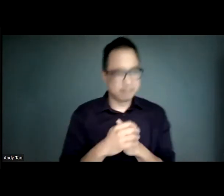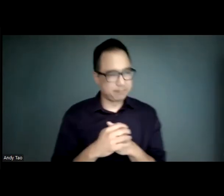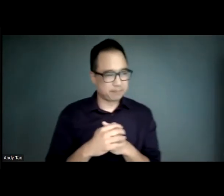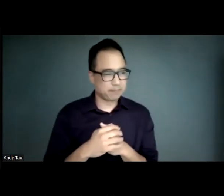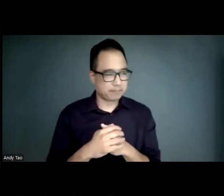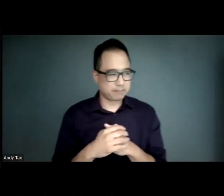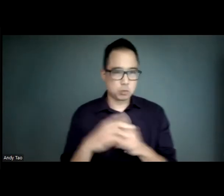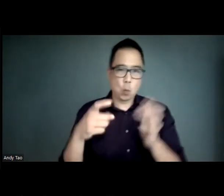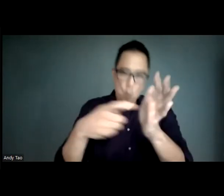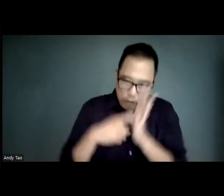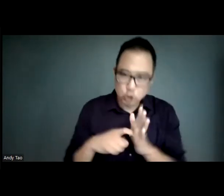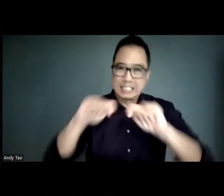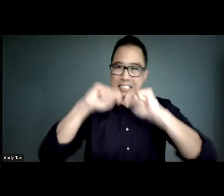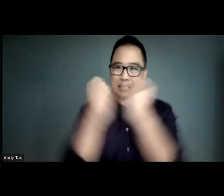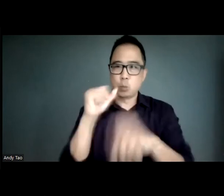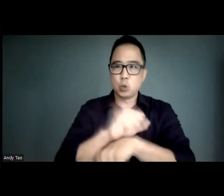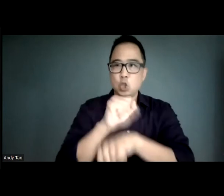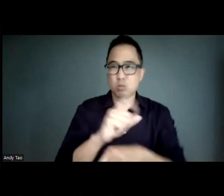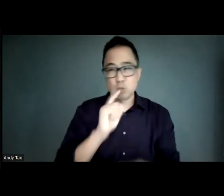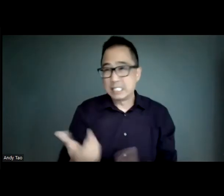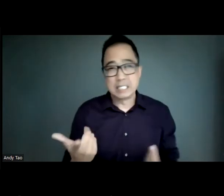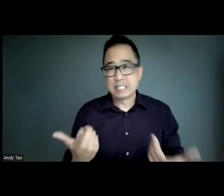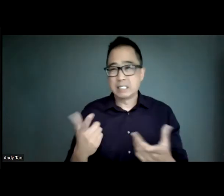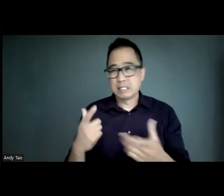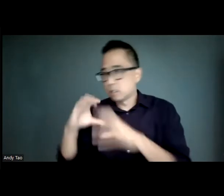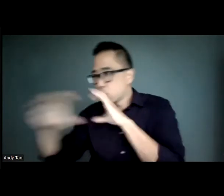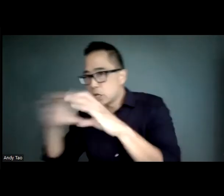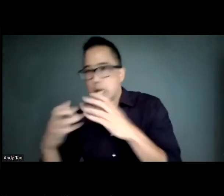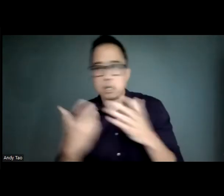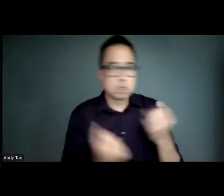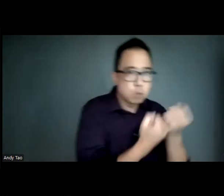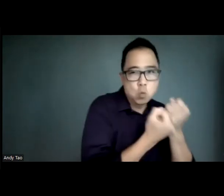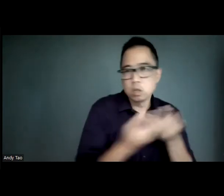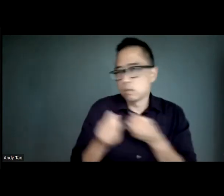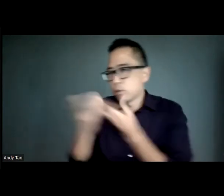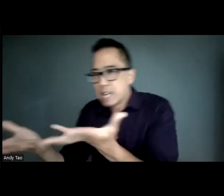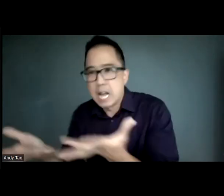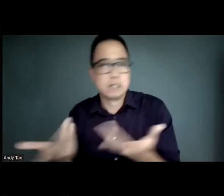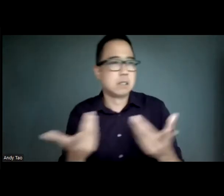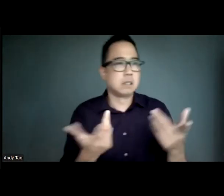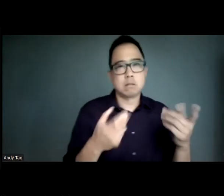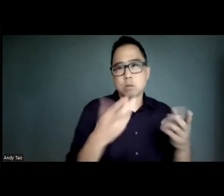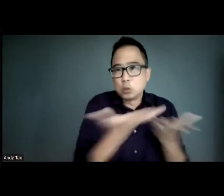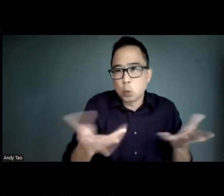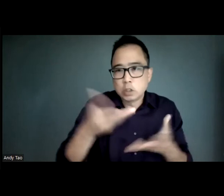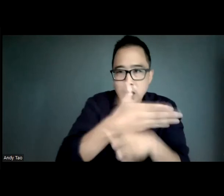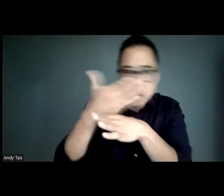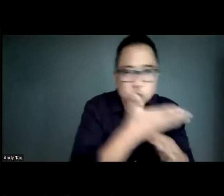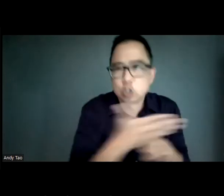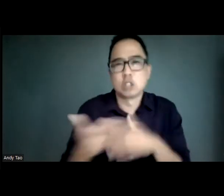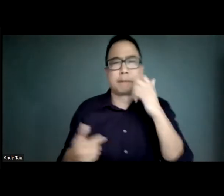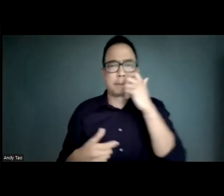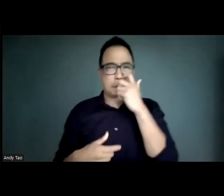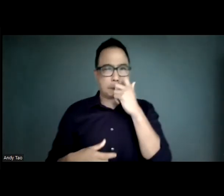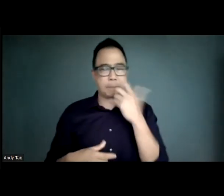it is not a one-man show, all of us work together in communication, in supporting one